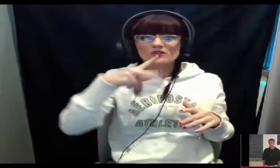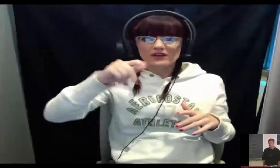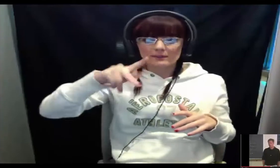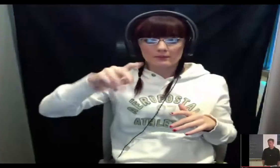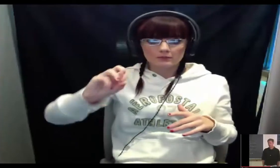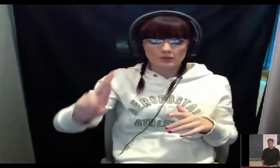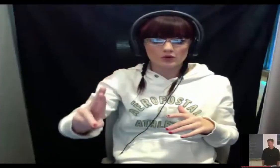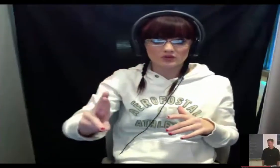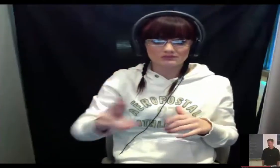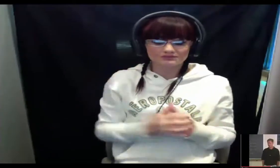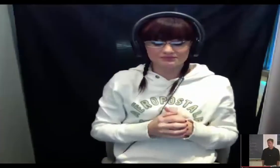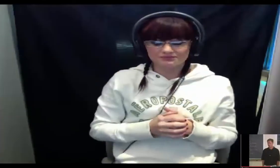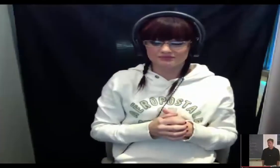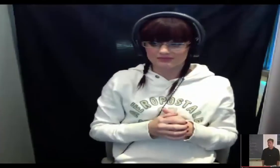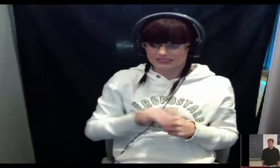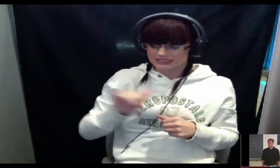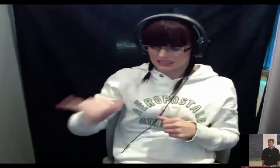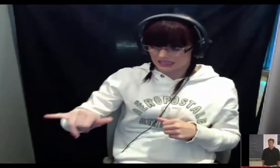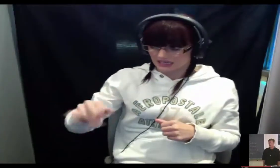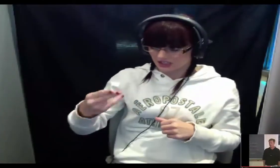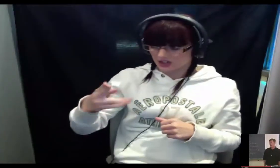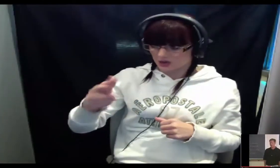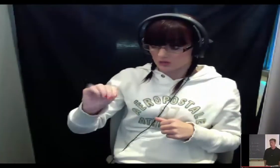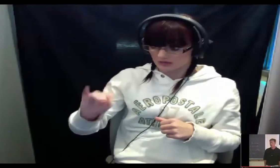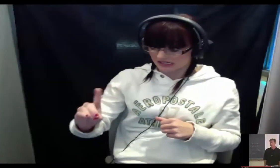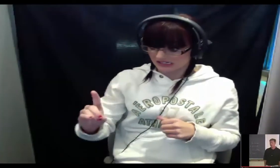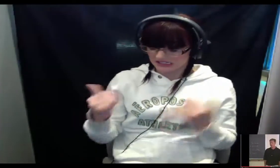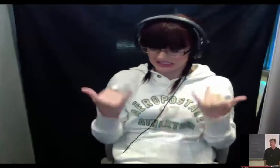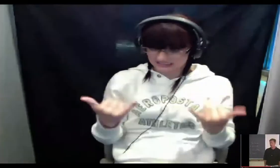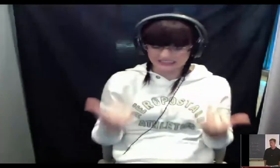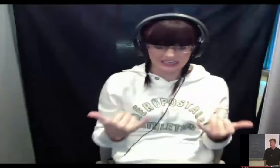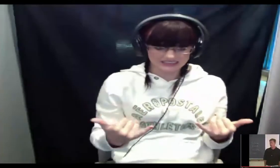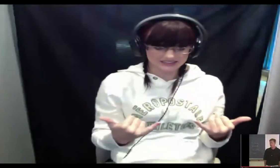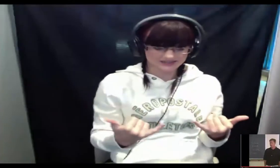Is it humid today? Yeah, it's very humid today.